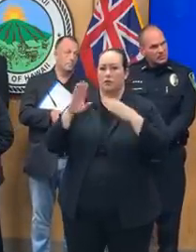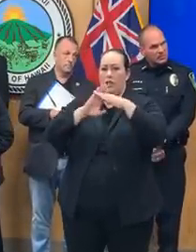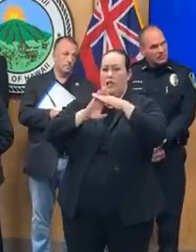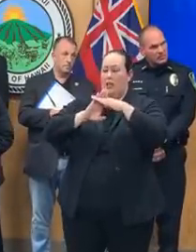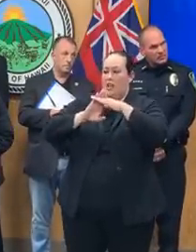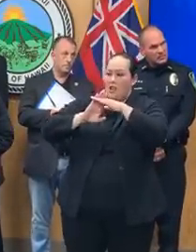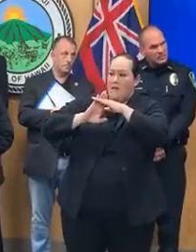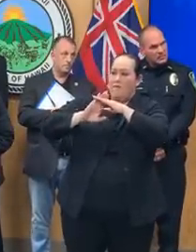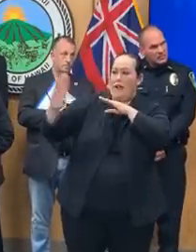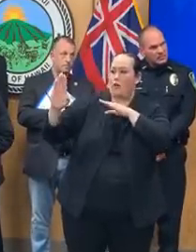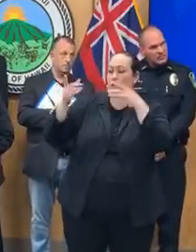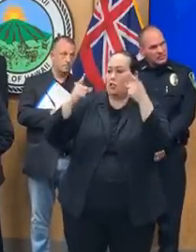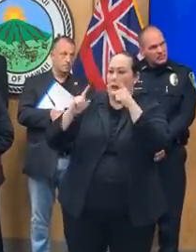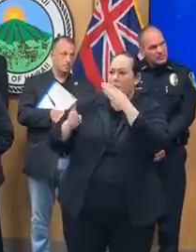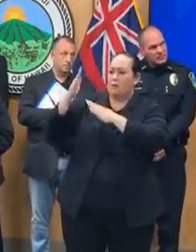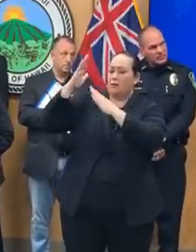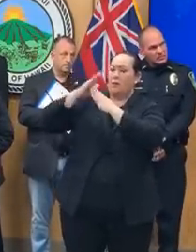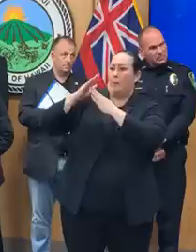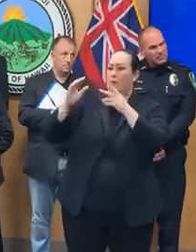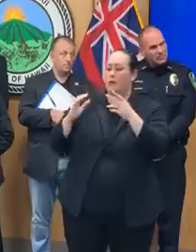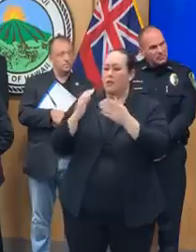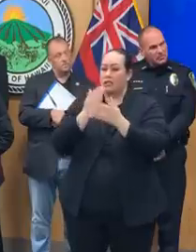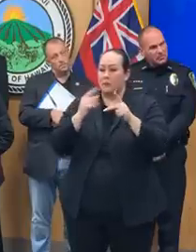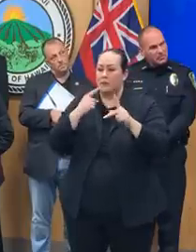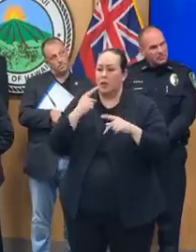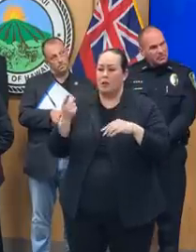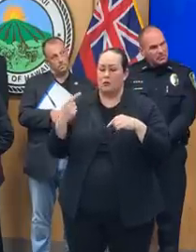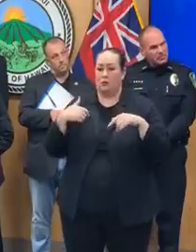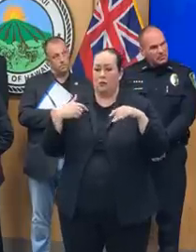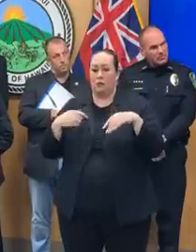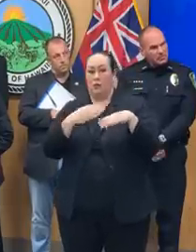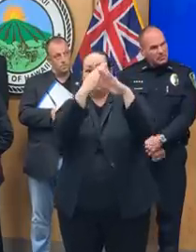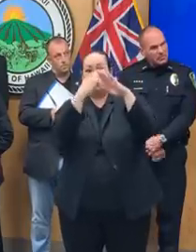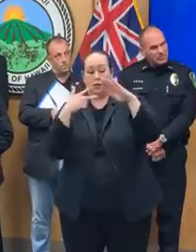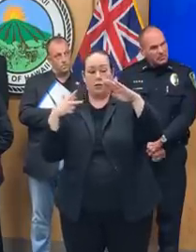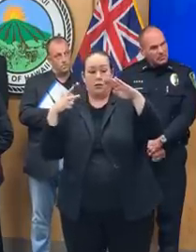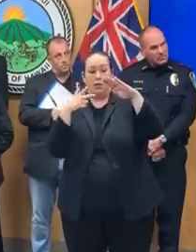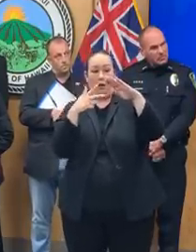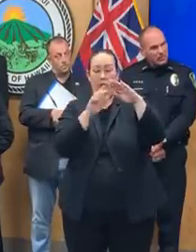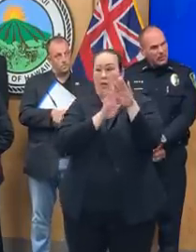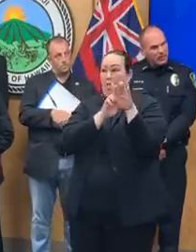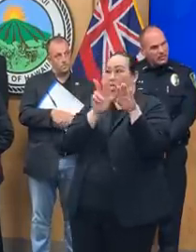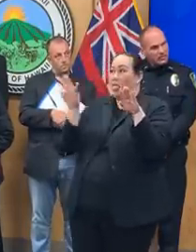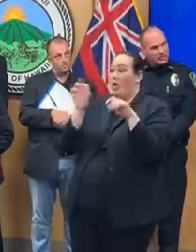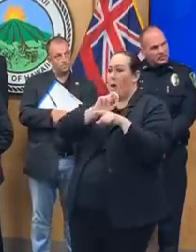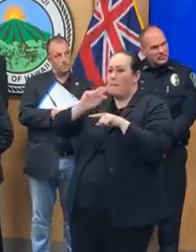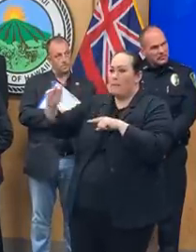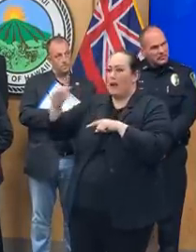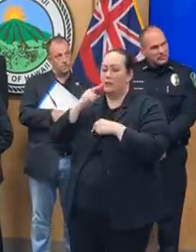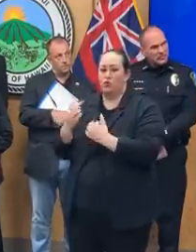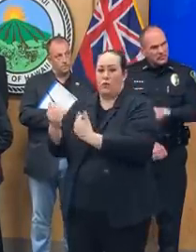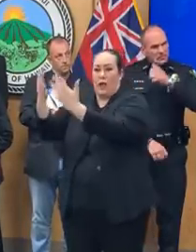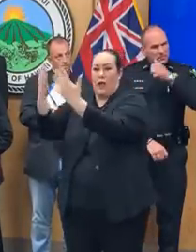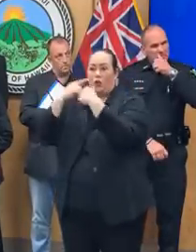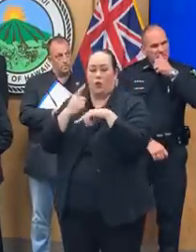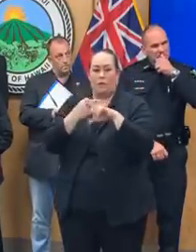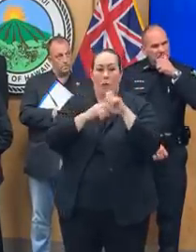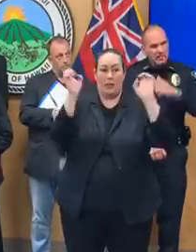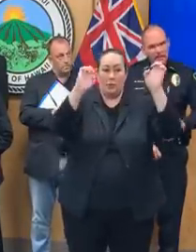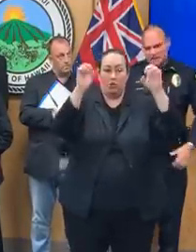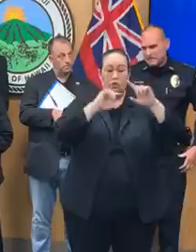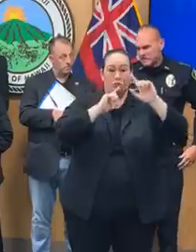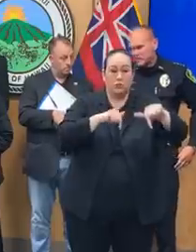some evacuees said they were forced to turn around because of roadblocks, or they were actually forced back towards the fire by emergency